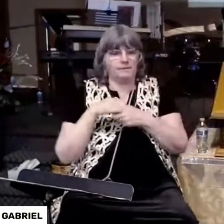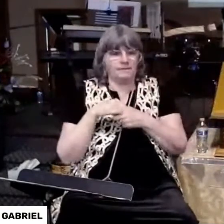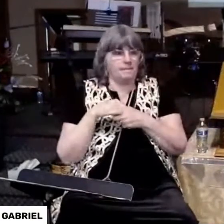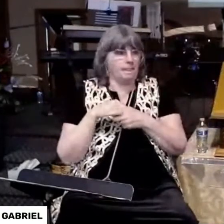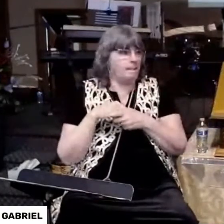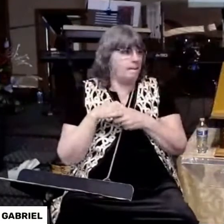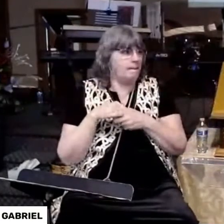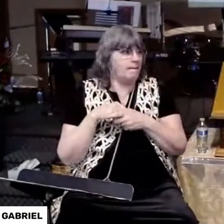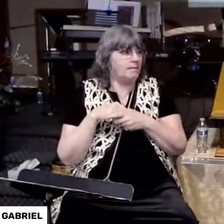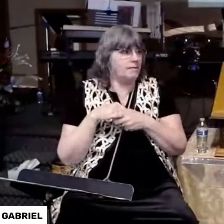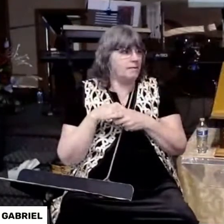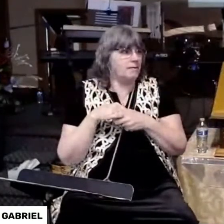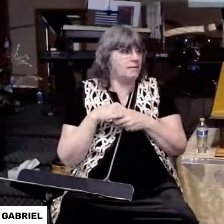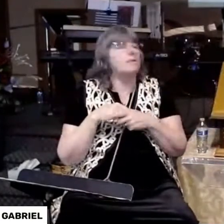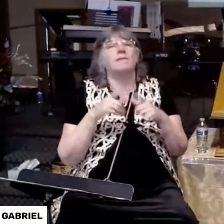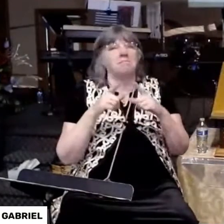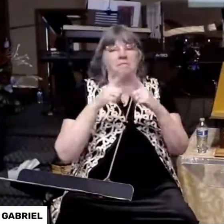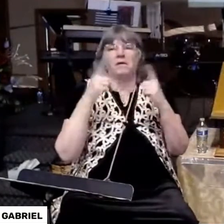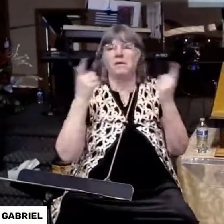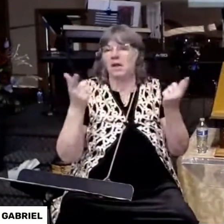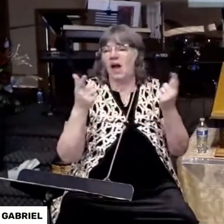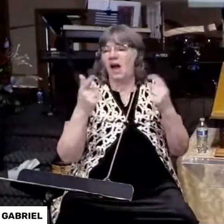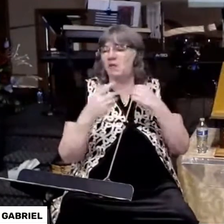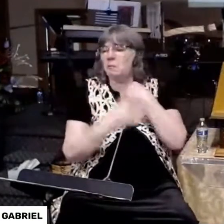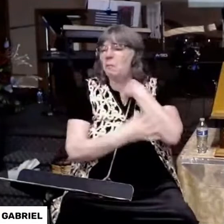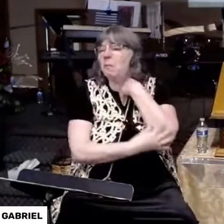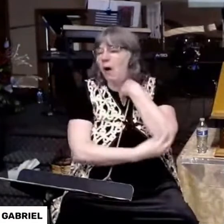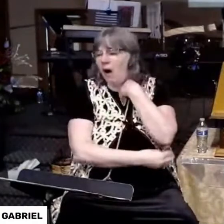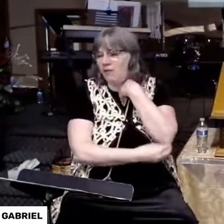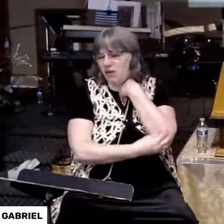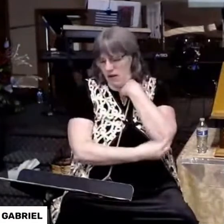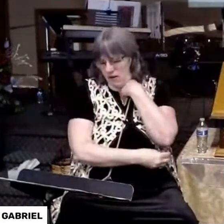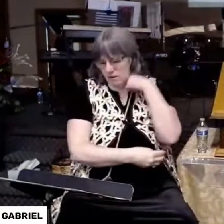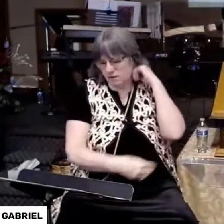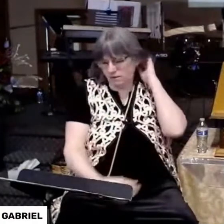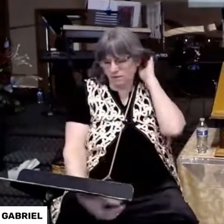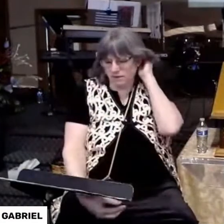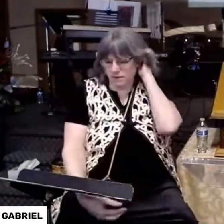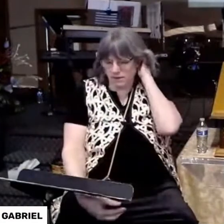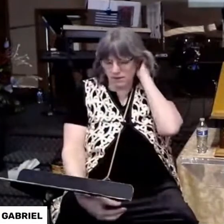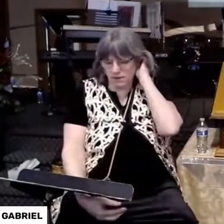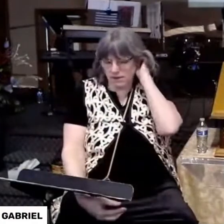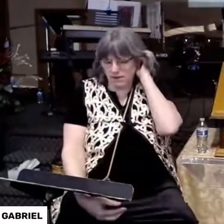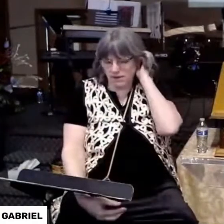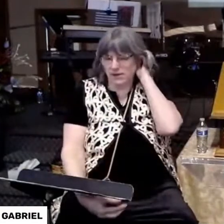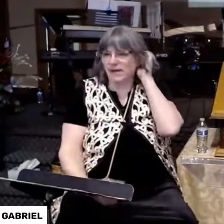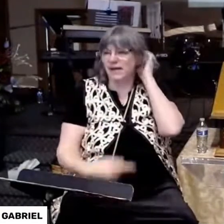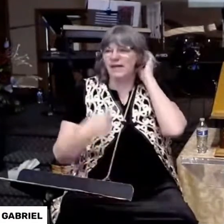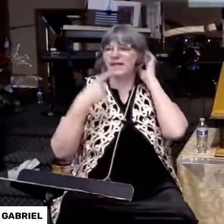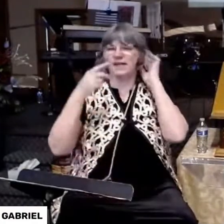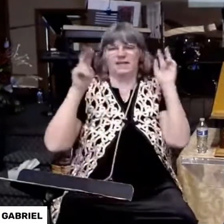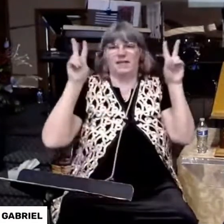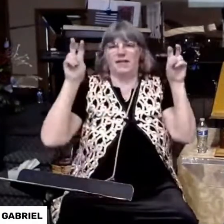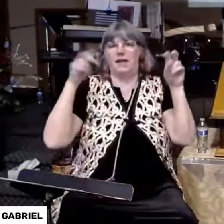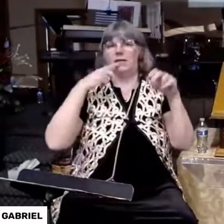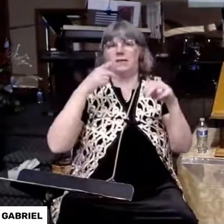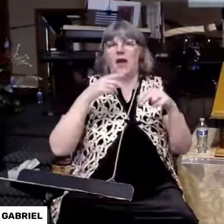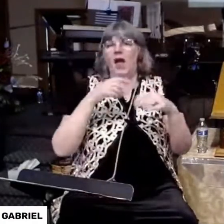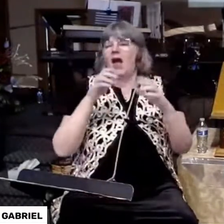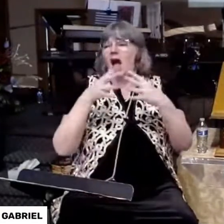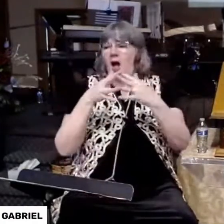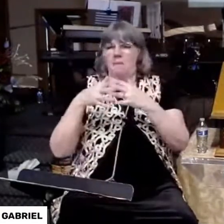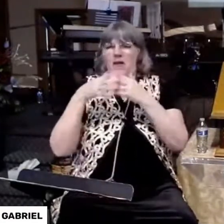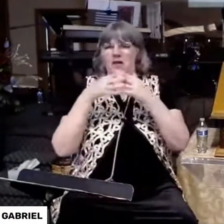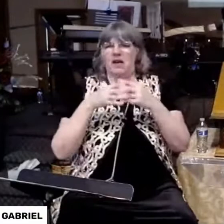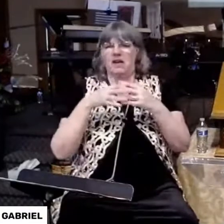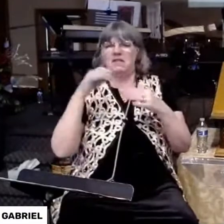You know, and there is a lot of, you know, there is a whole thing. It's called America's Dirty Secret. There's a lot of